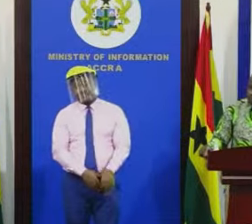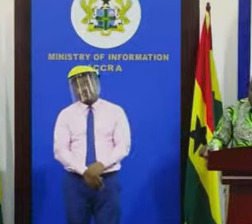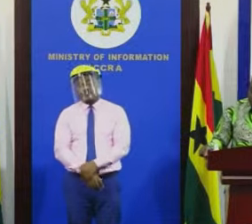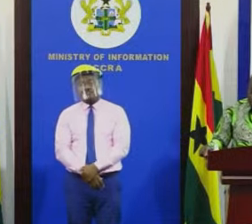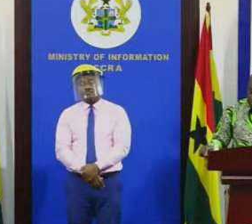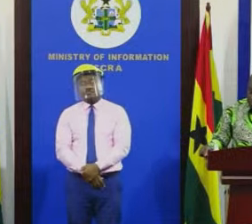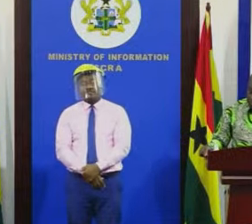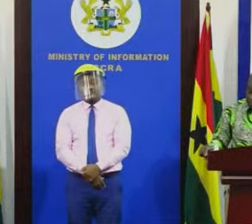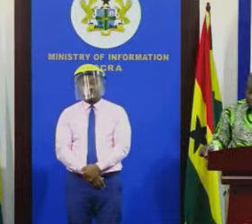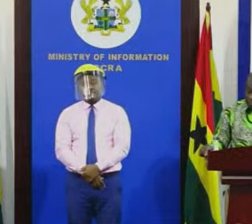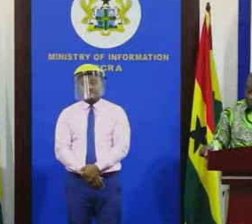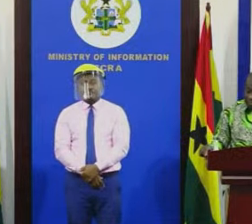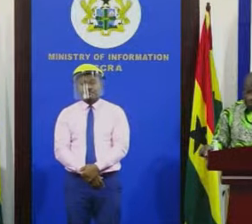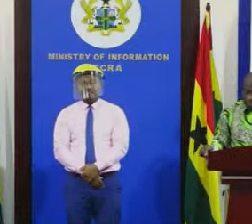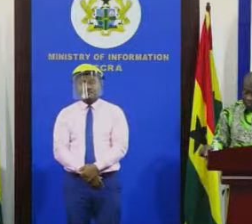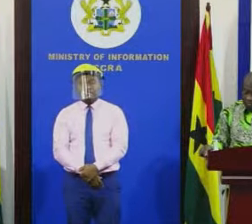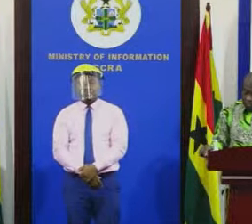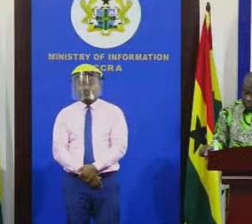Then